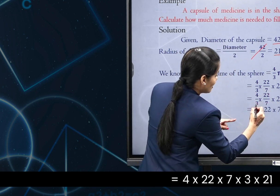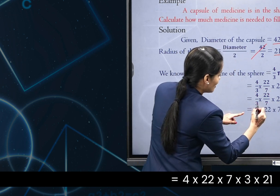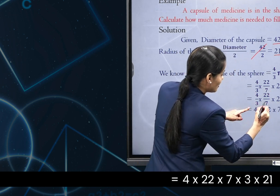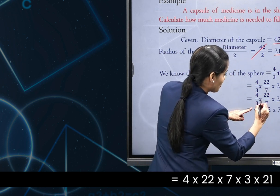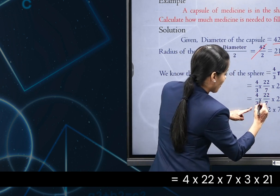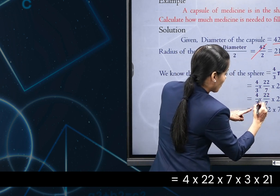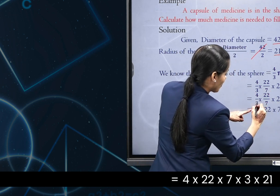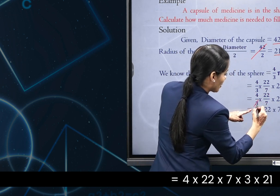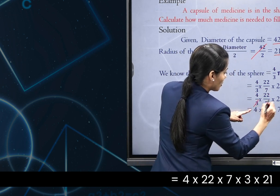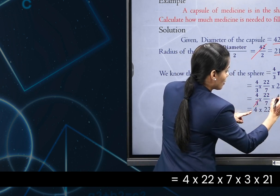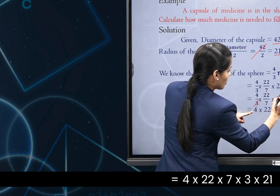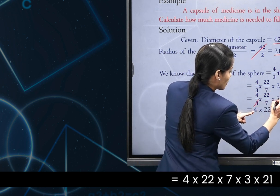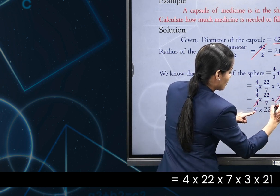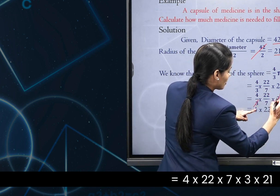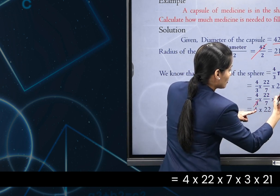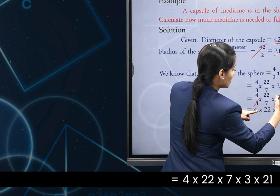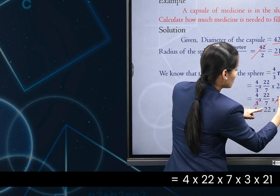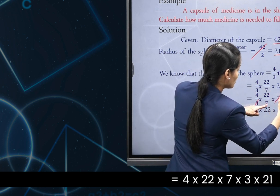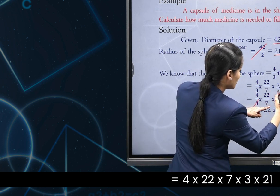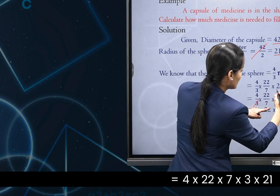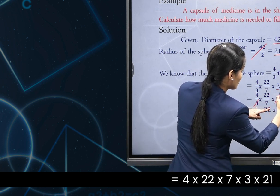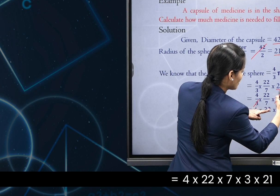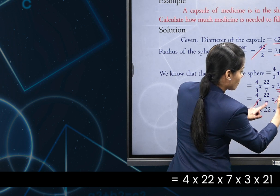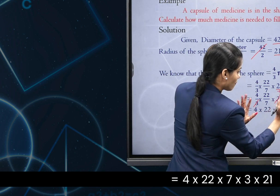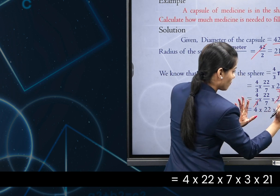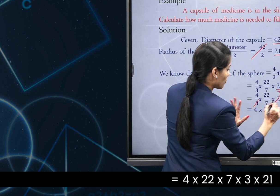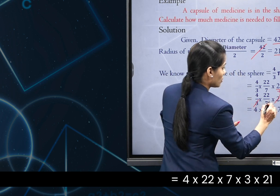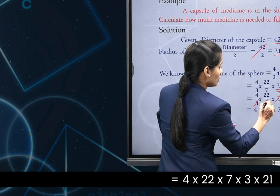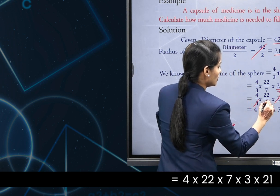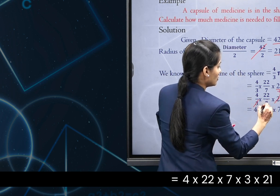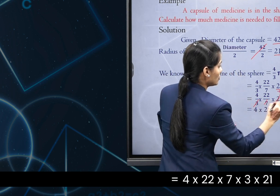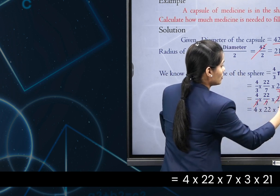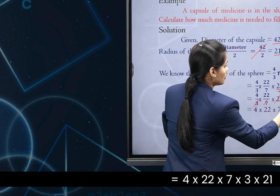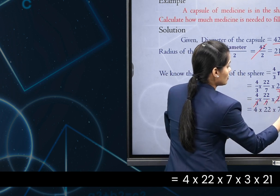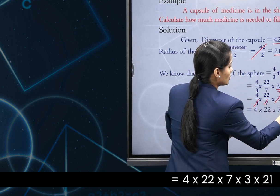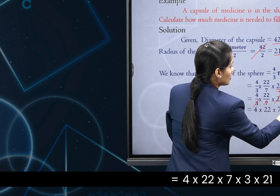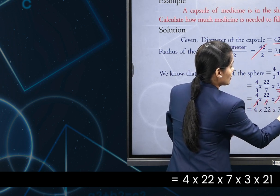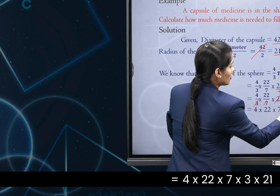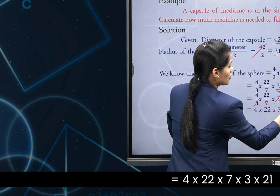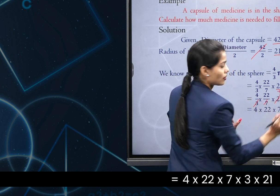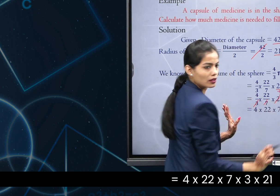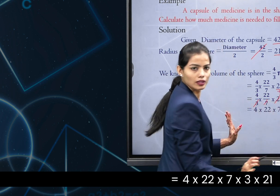is equal to 4 into 22 into 7 into 3 into 21.